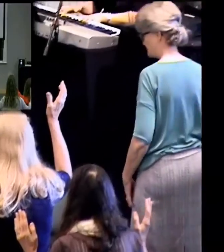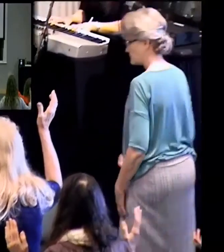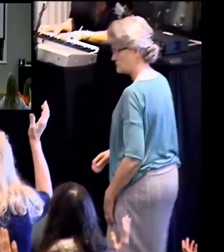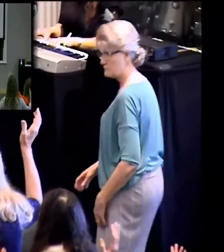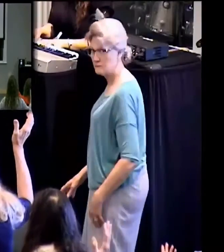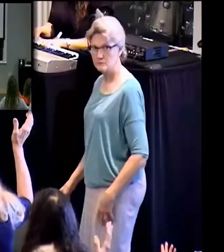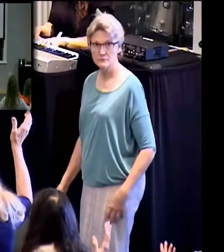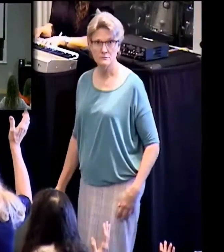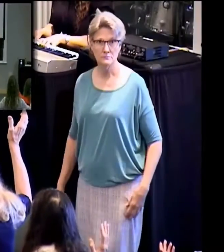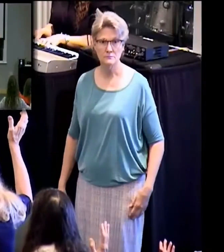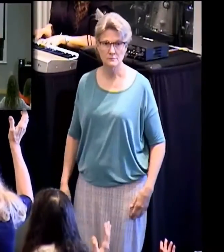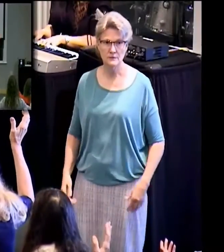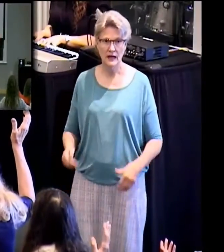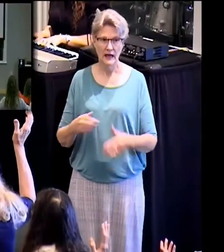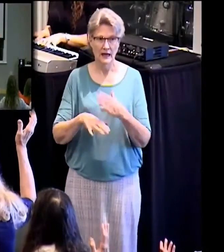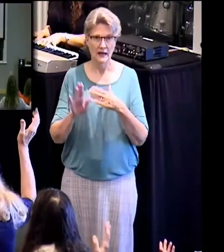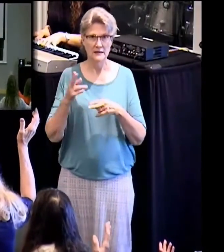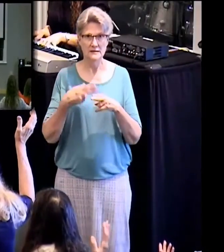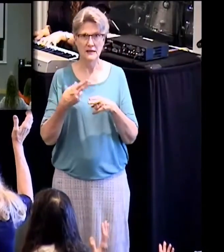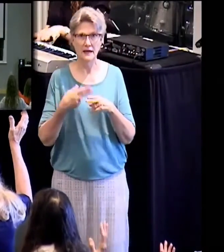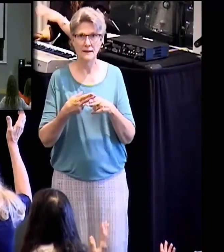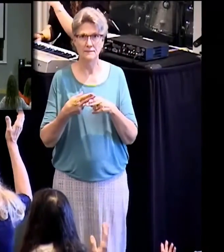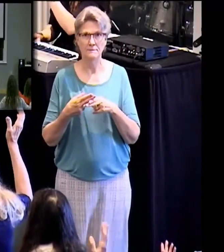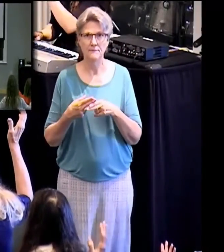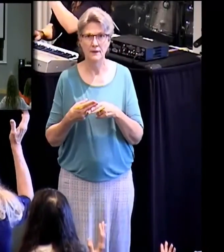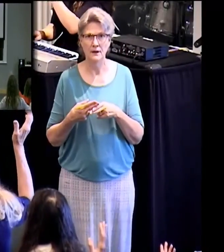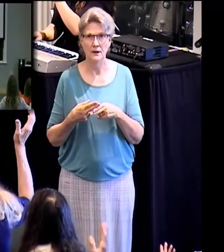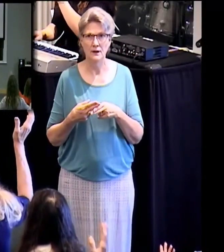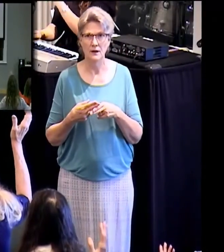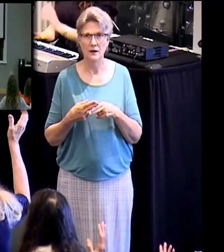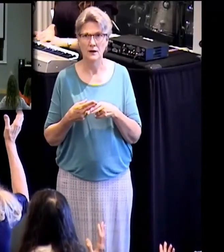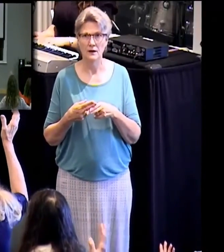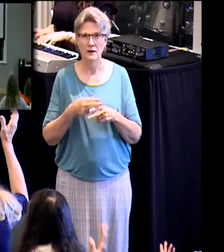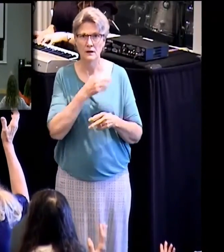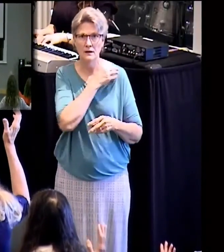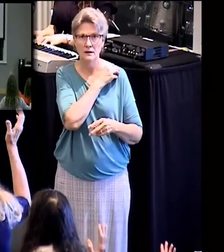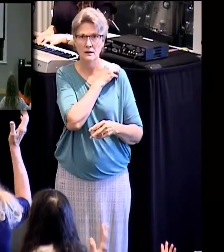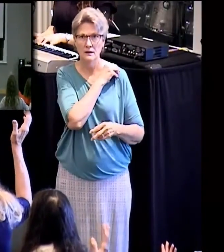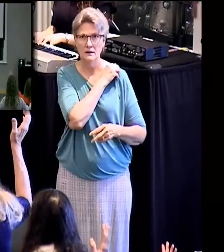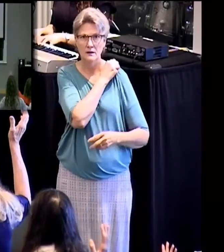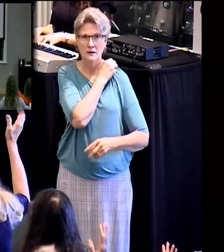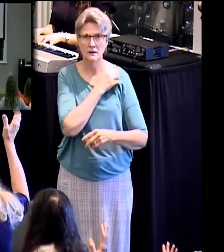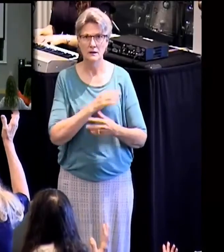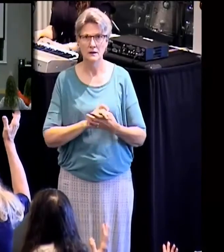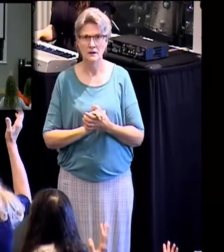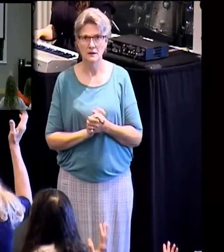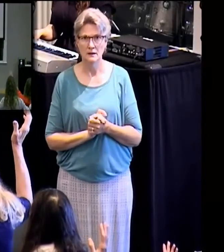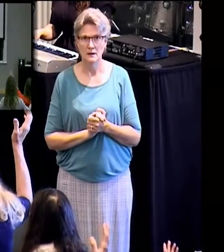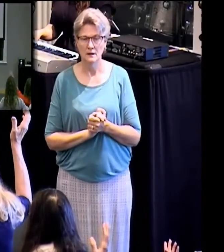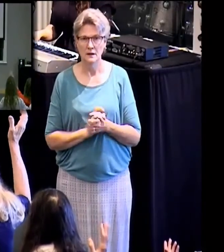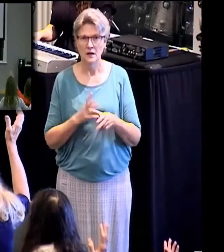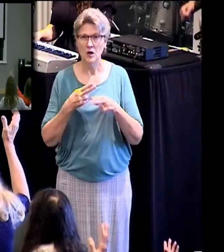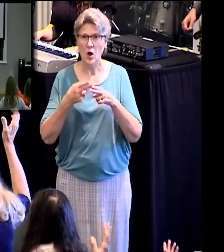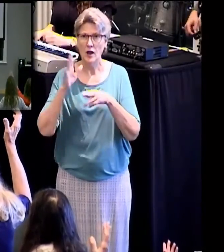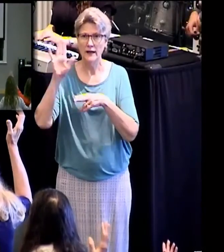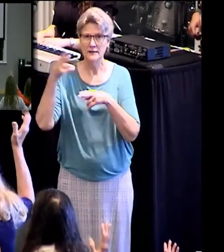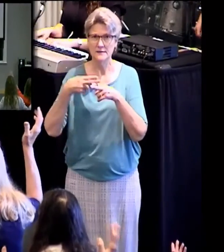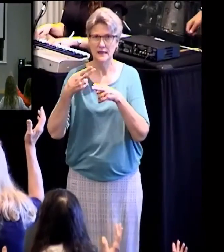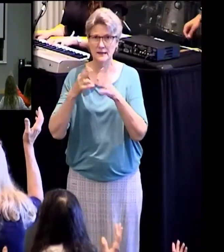name. Jesus. Jesus. Jesus. Jesus.